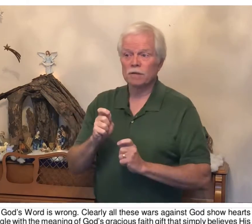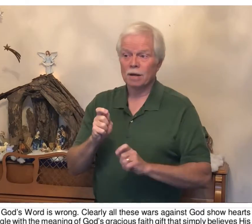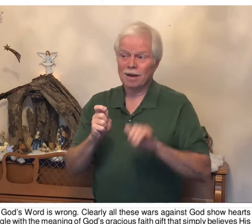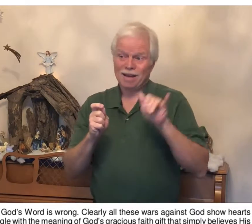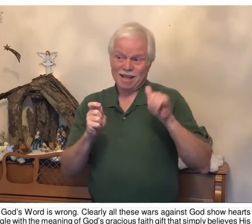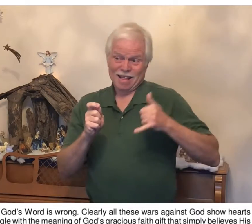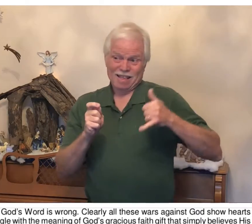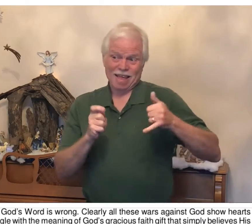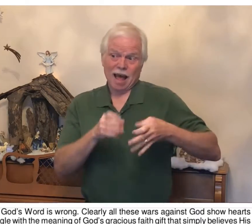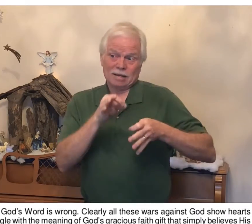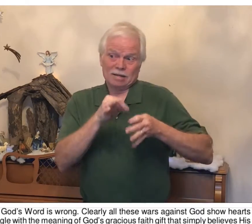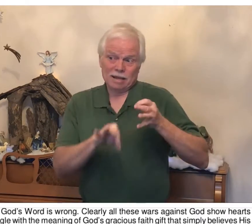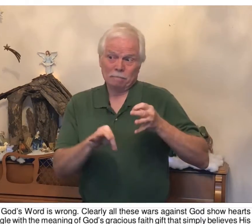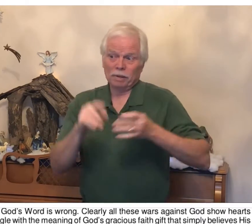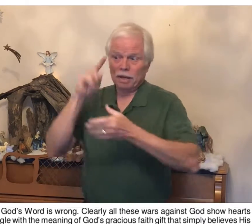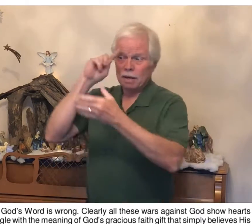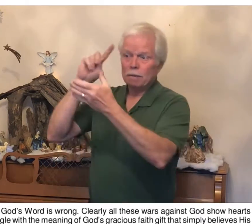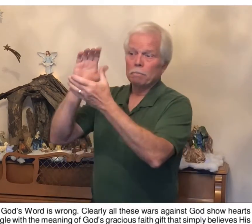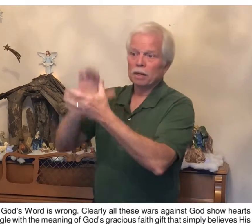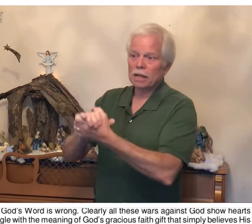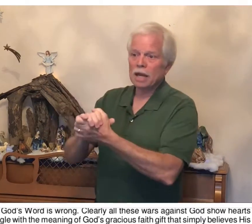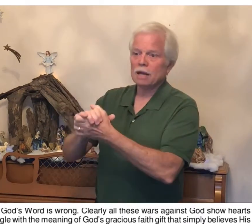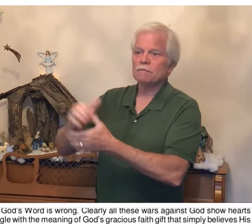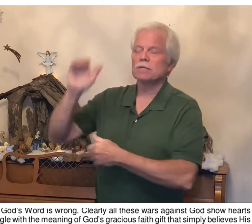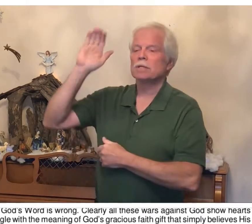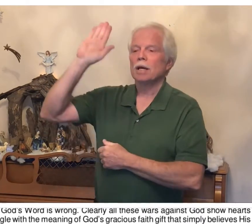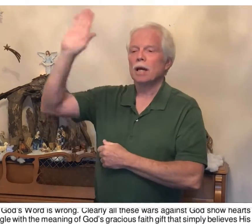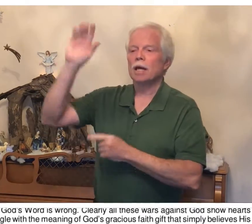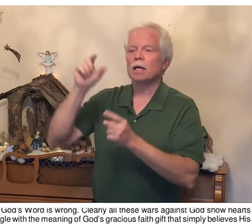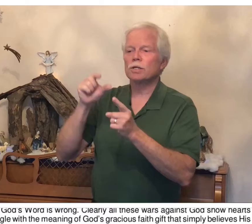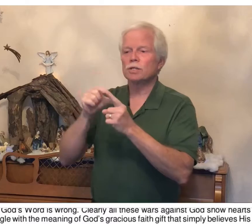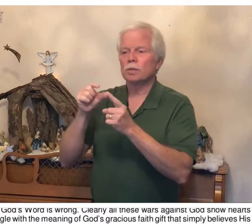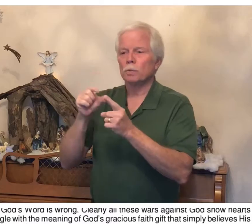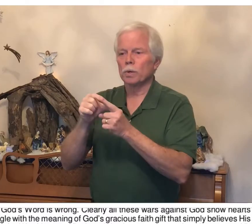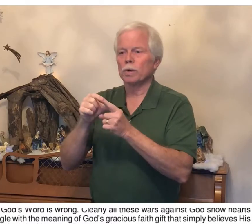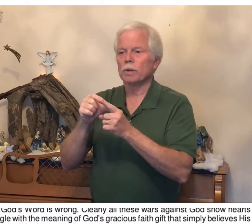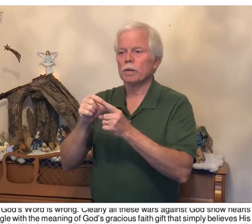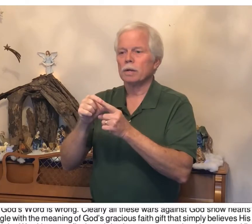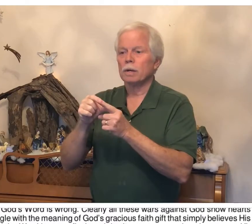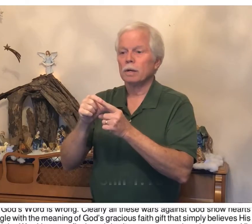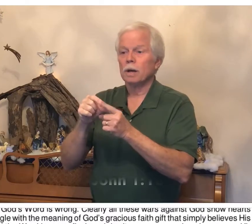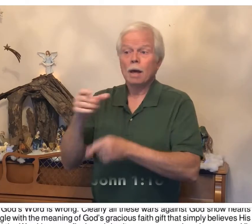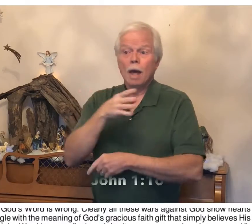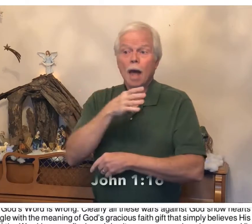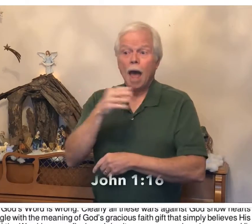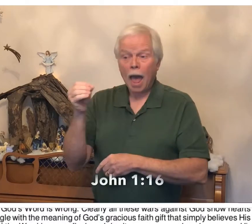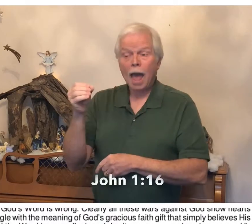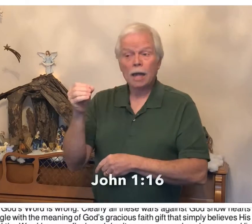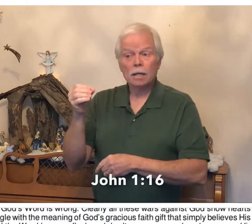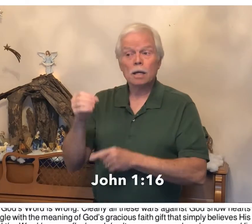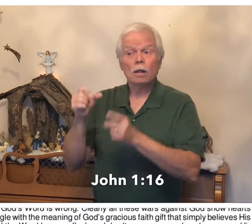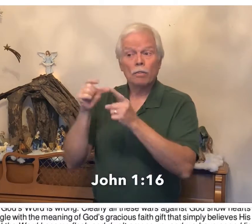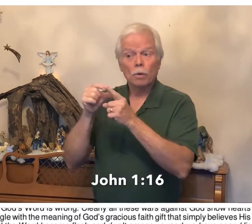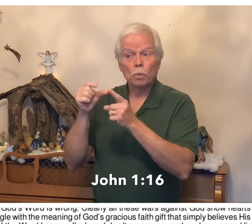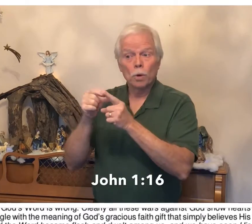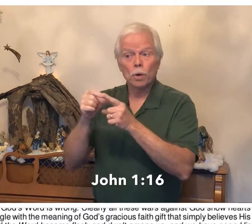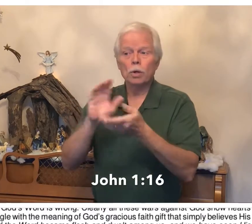that simply believes his word. And the word